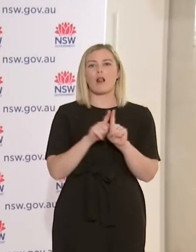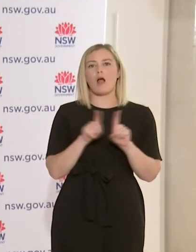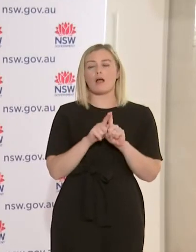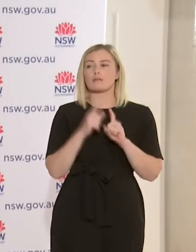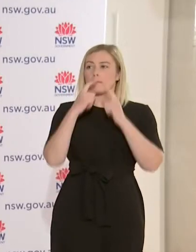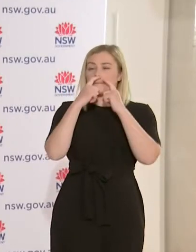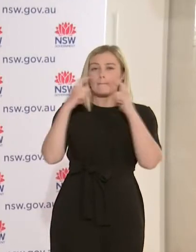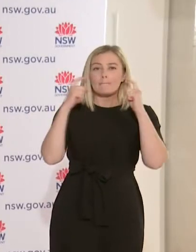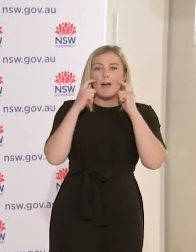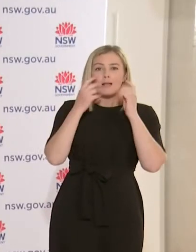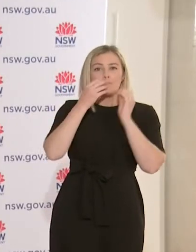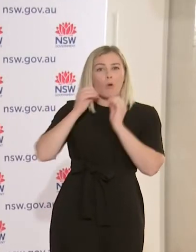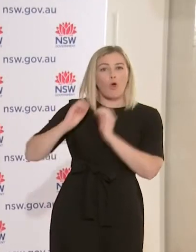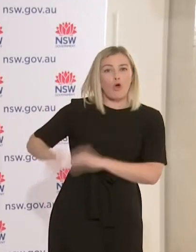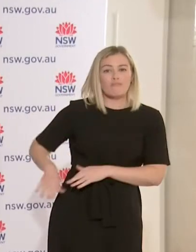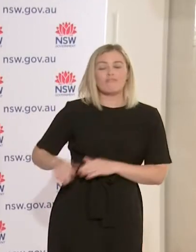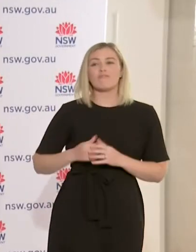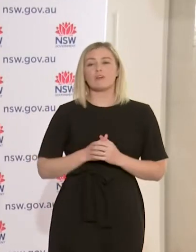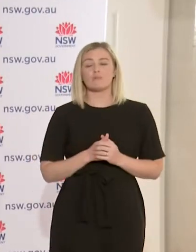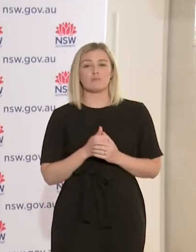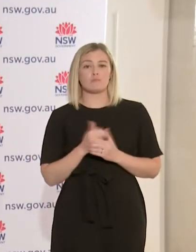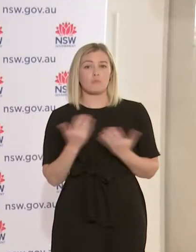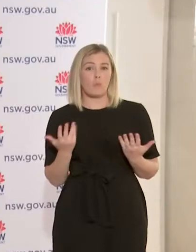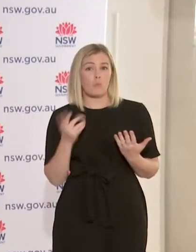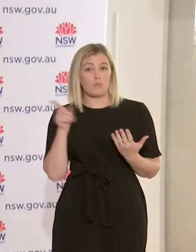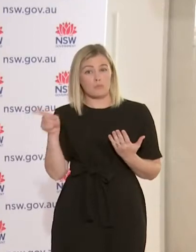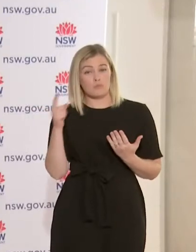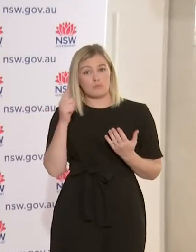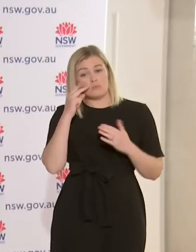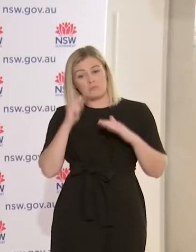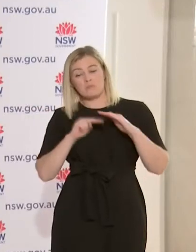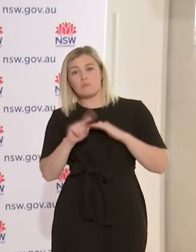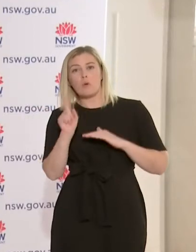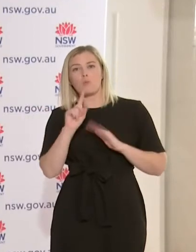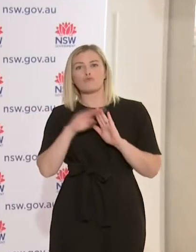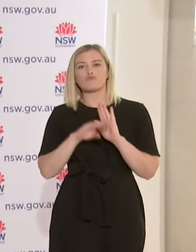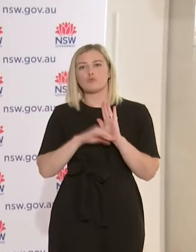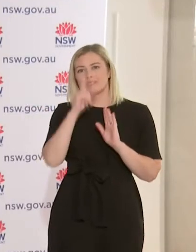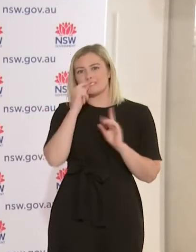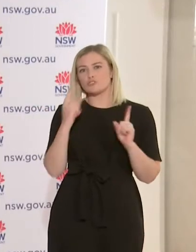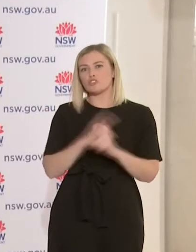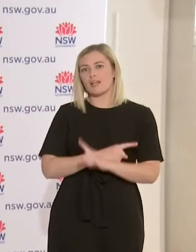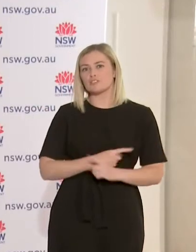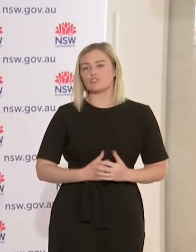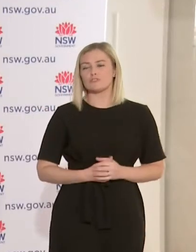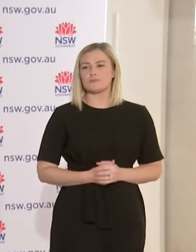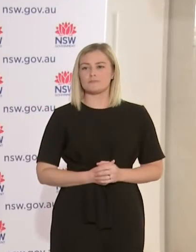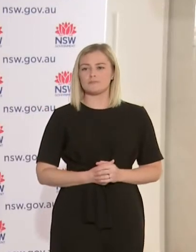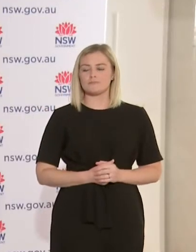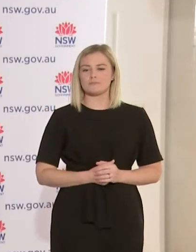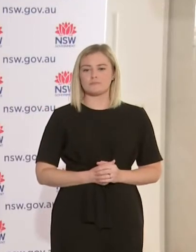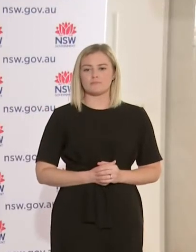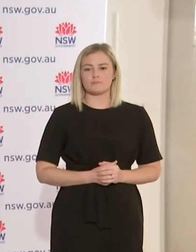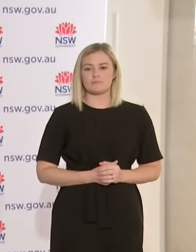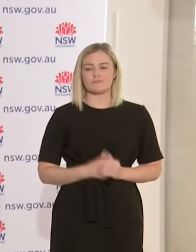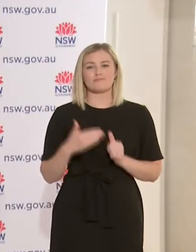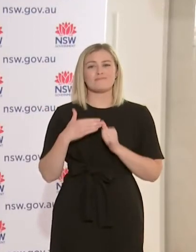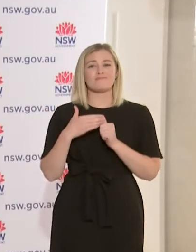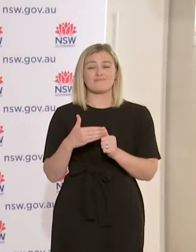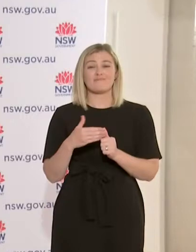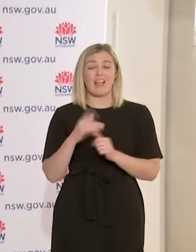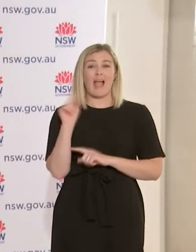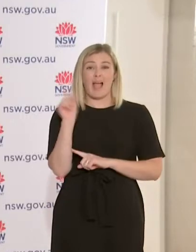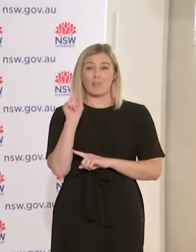rules change between now and that 70% mark? Look, at the moment, I'm focused on seeing a sustained